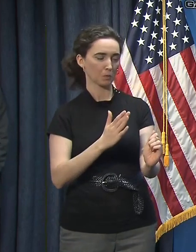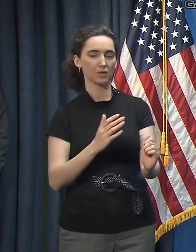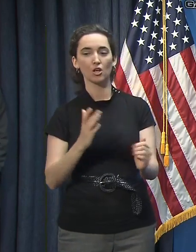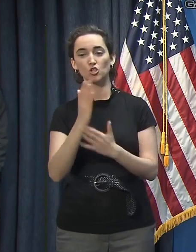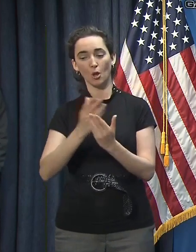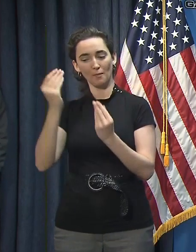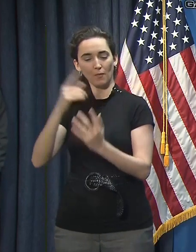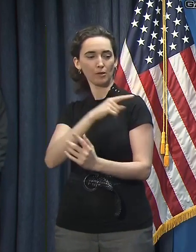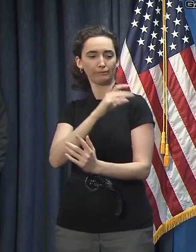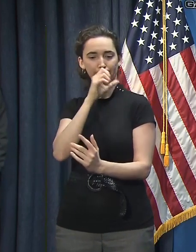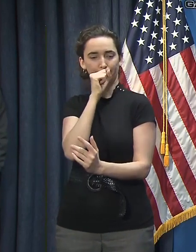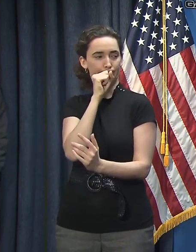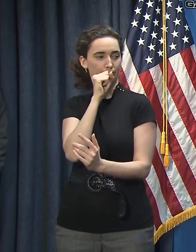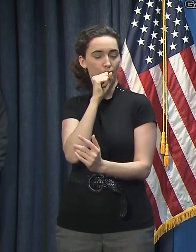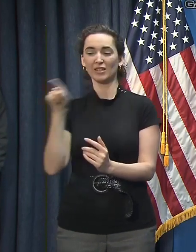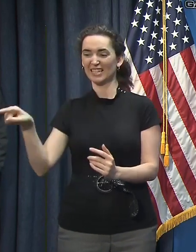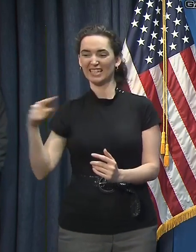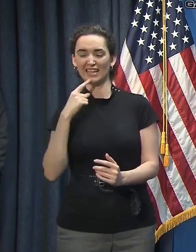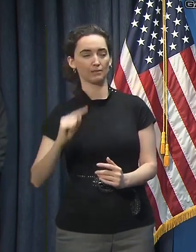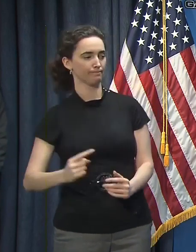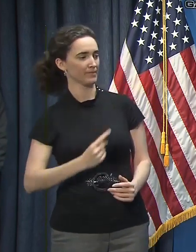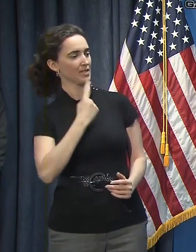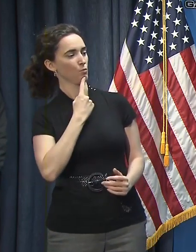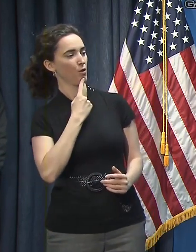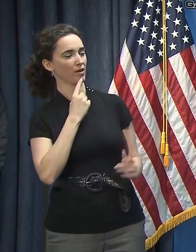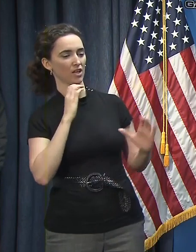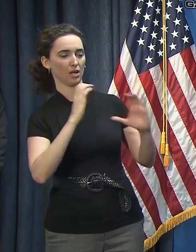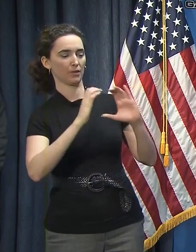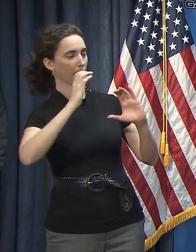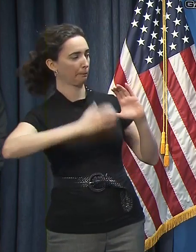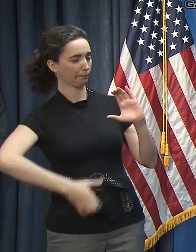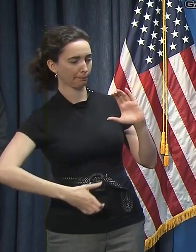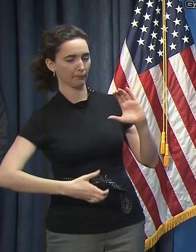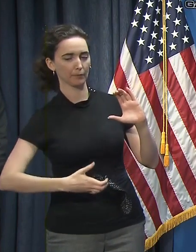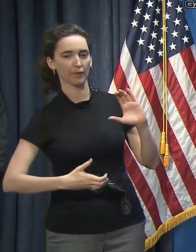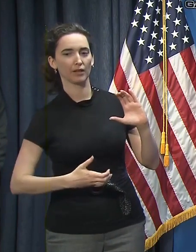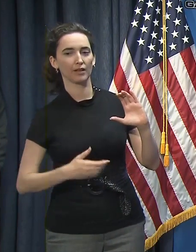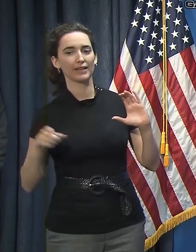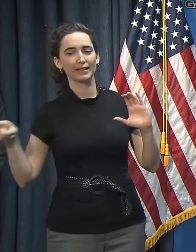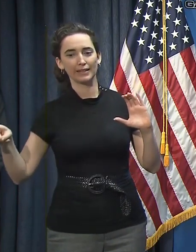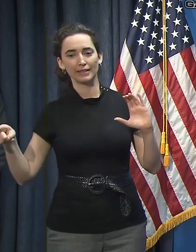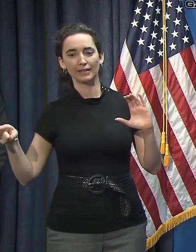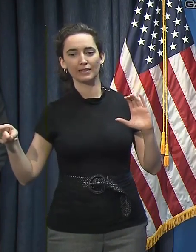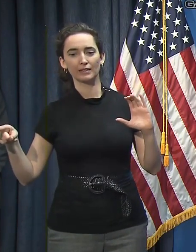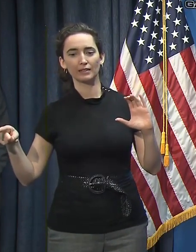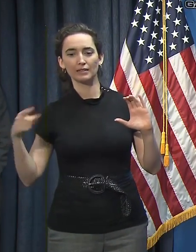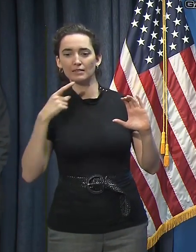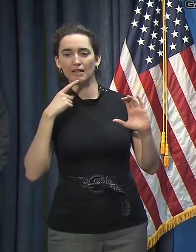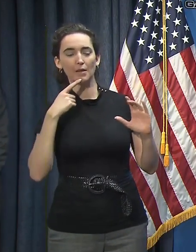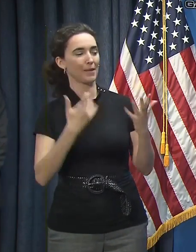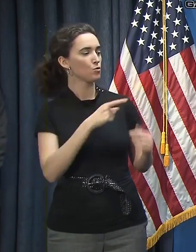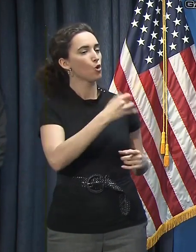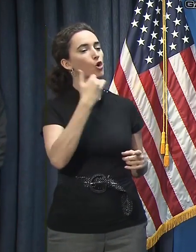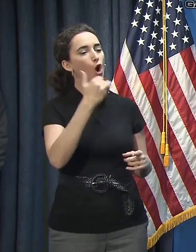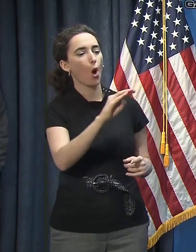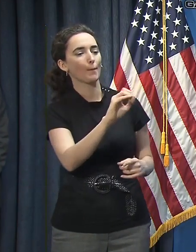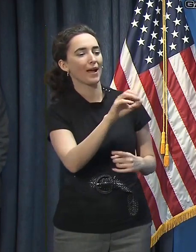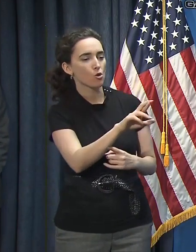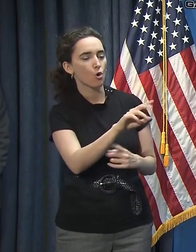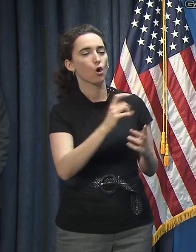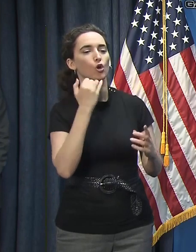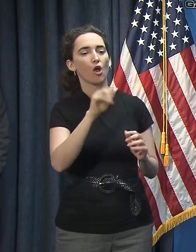said he's very disappointed in the level of communication, and that he understands that you might have called mayors and other people before